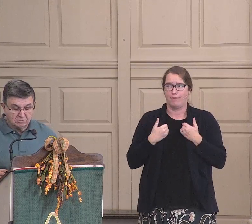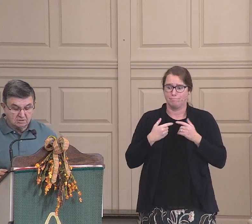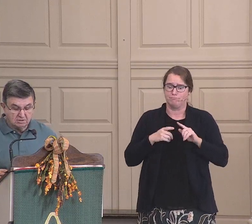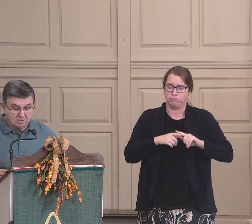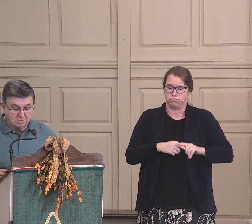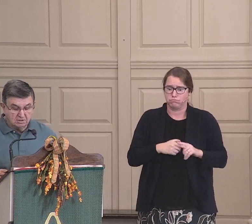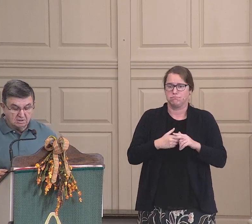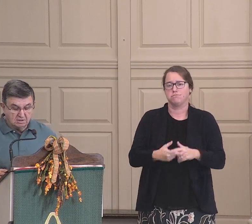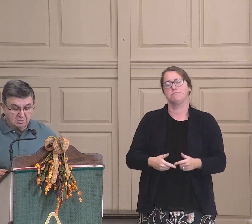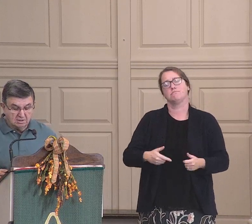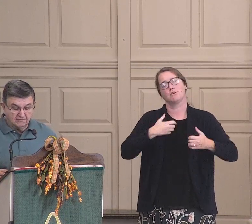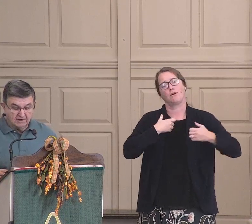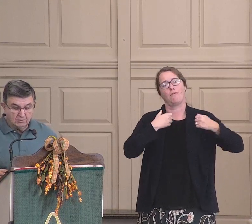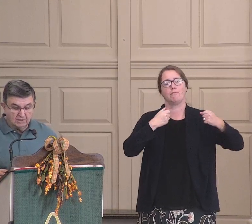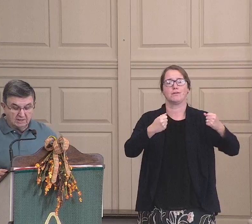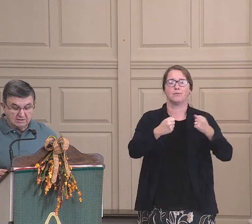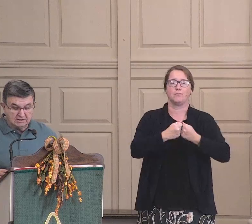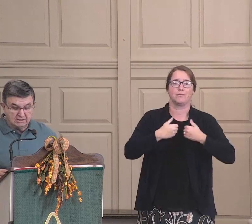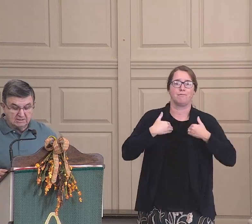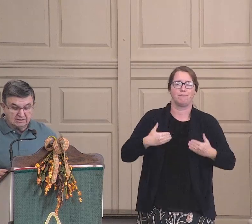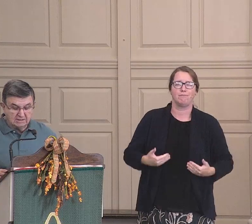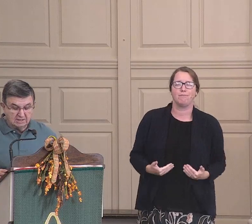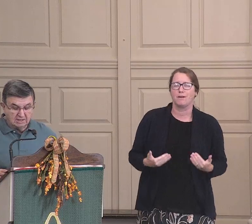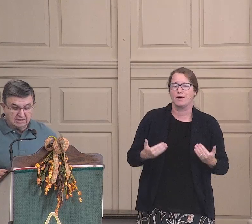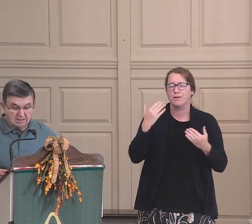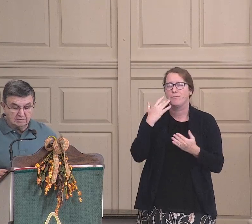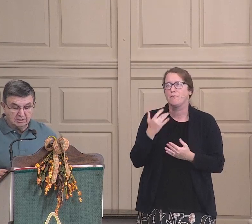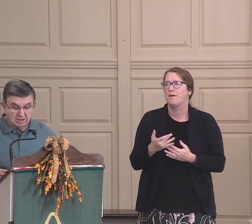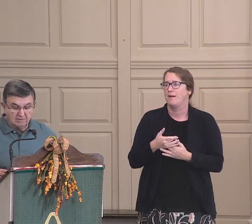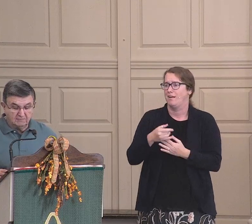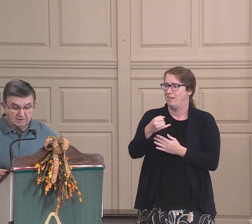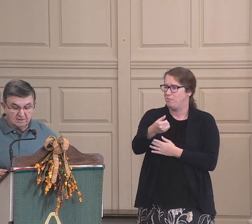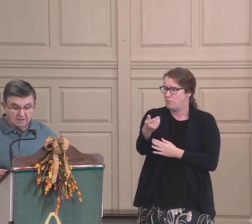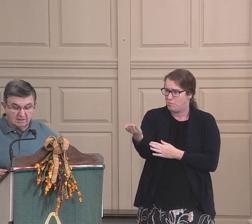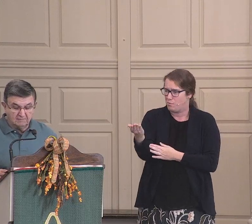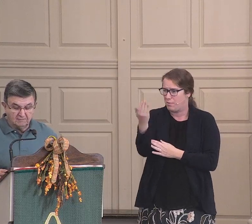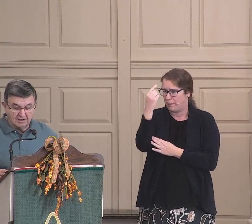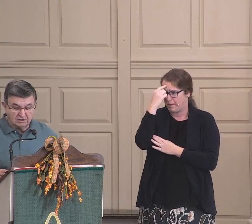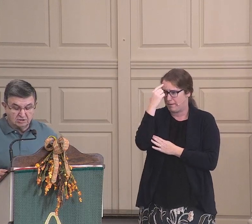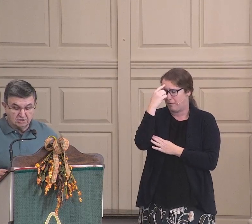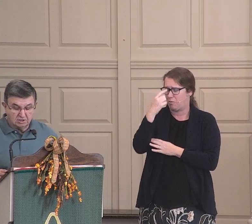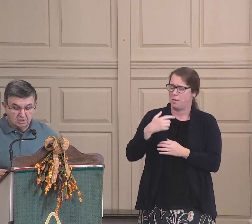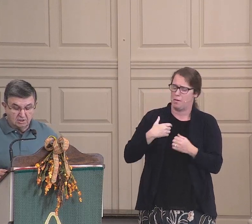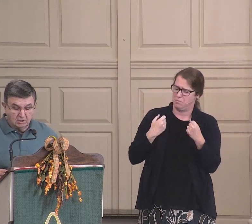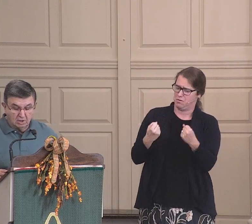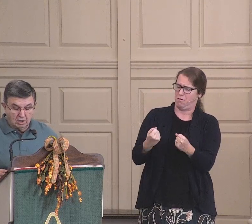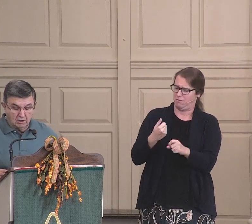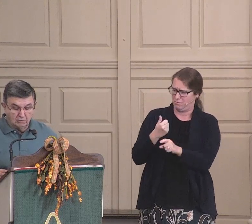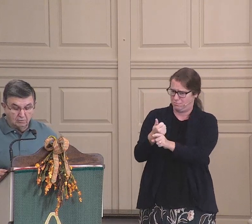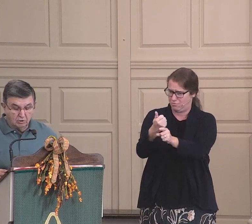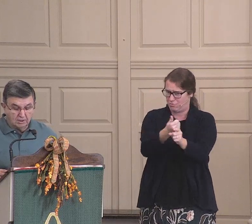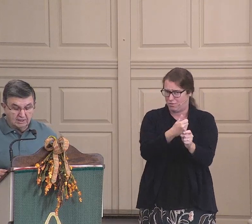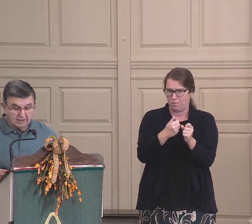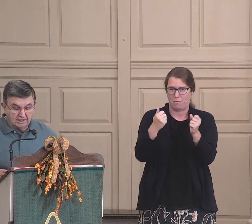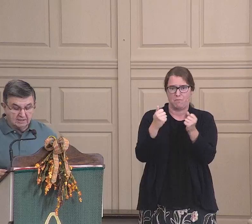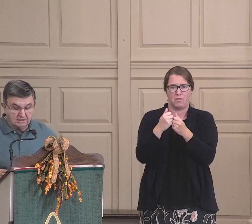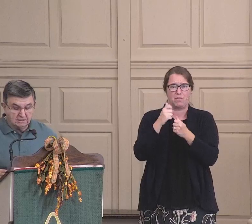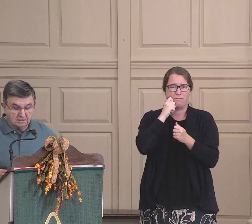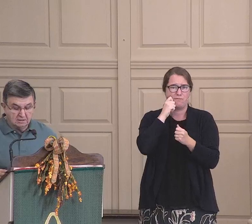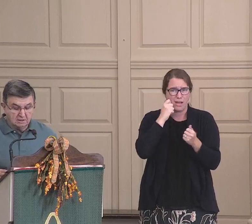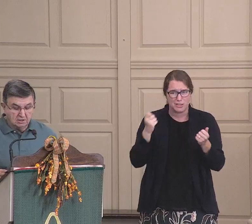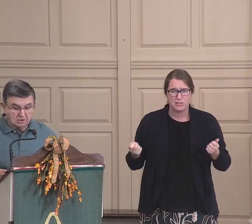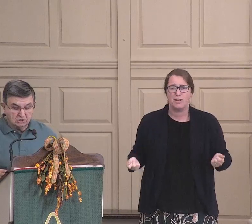flesh. If anyone else thinks he can be confident in flesh, all the more can